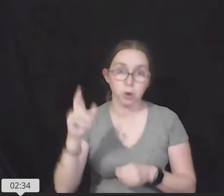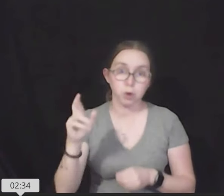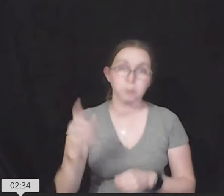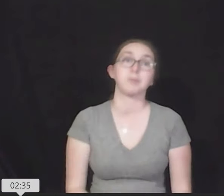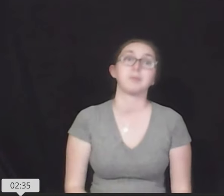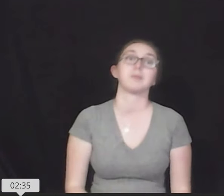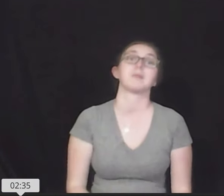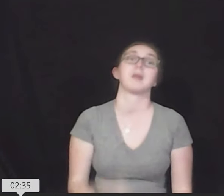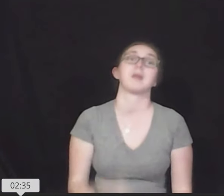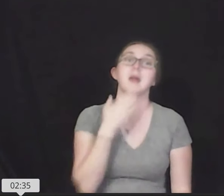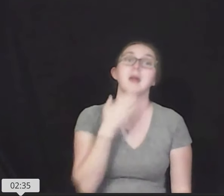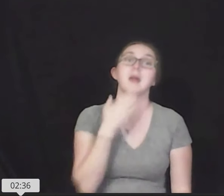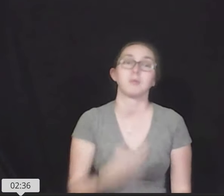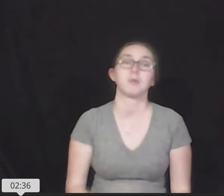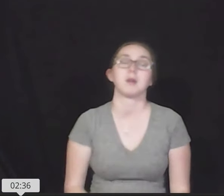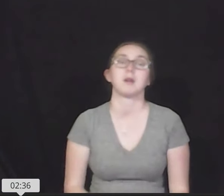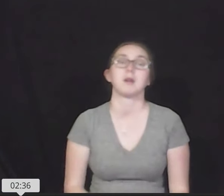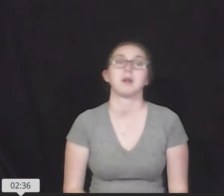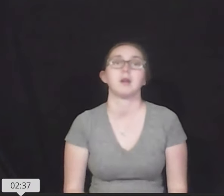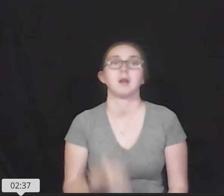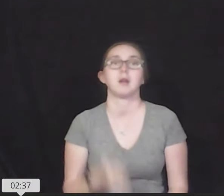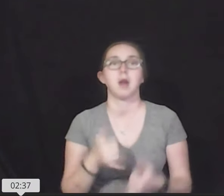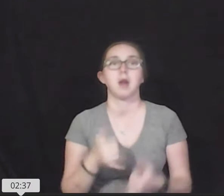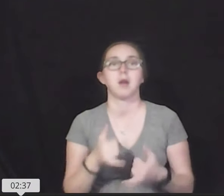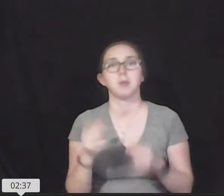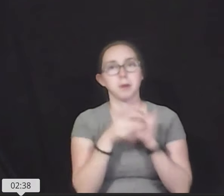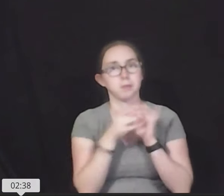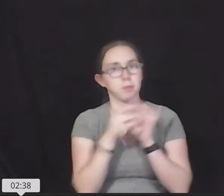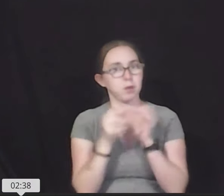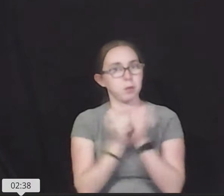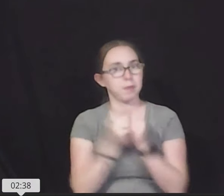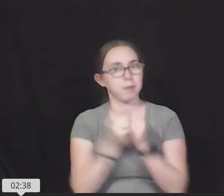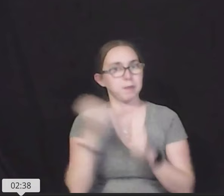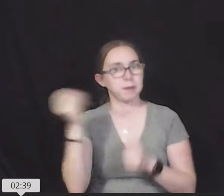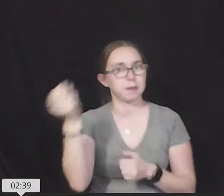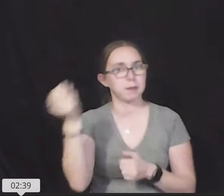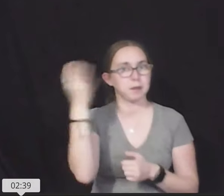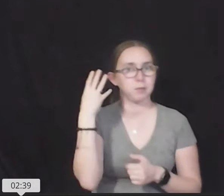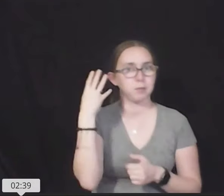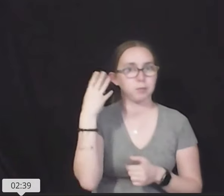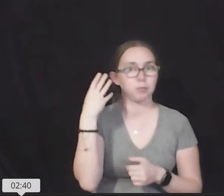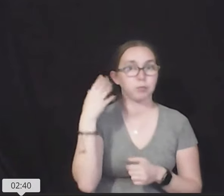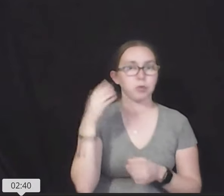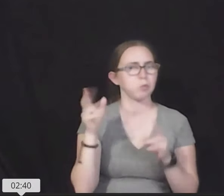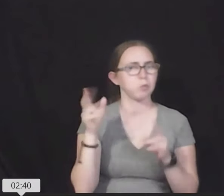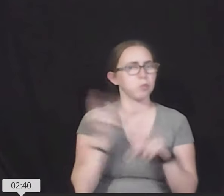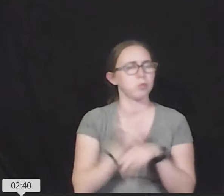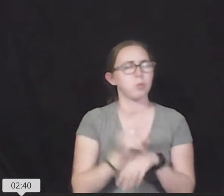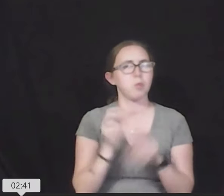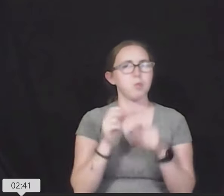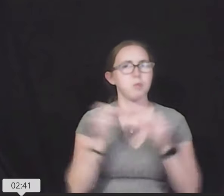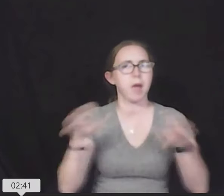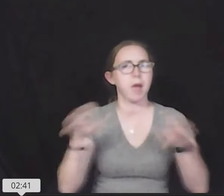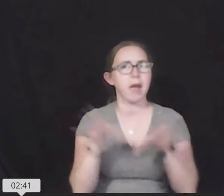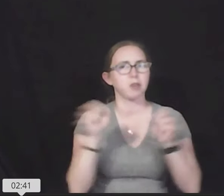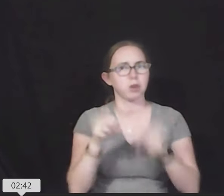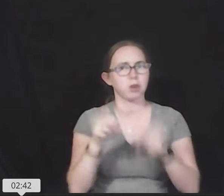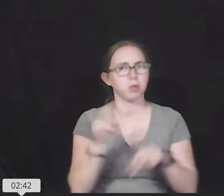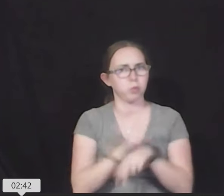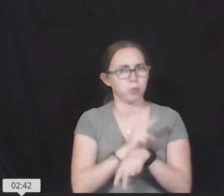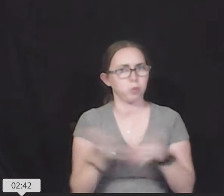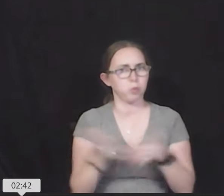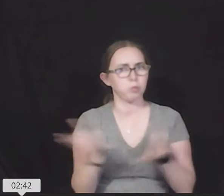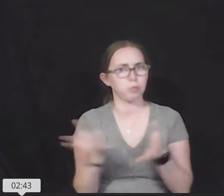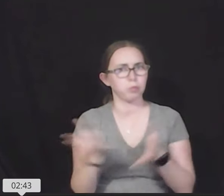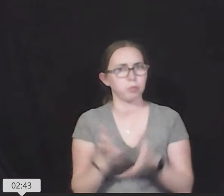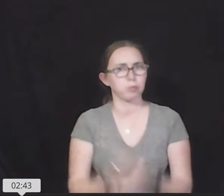Sir? All right, solar, something related to the sun. Who has an action that we could use for solar?